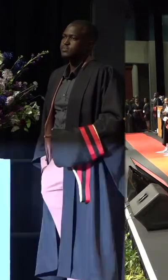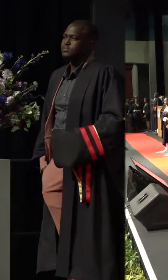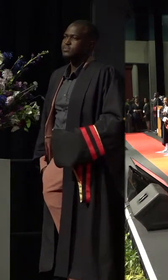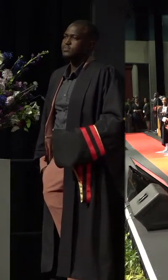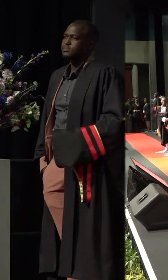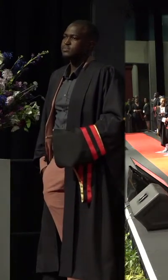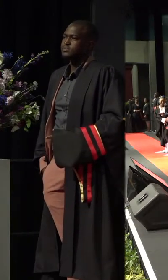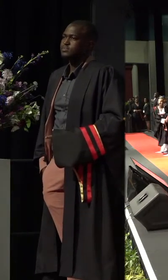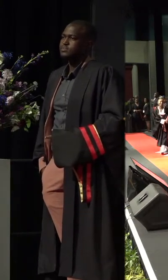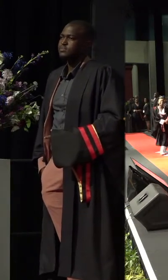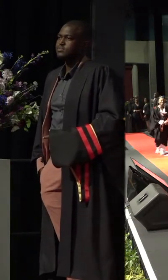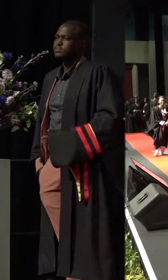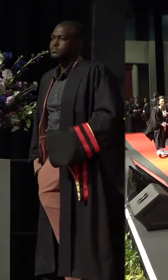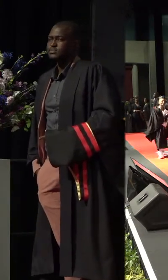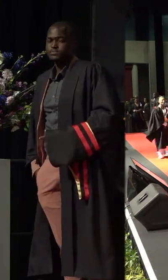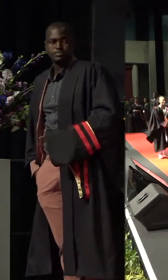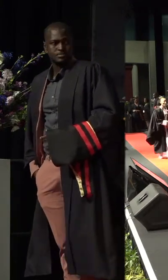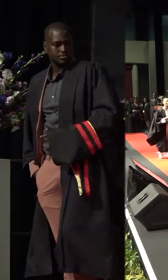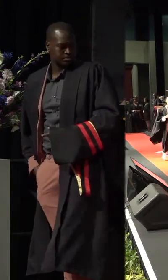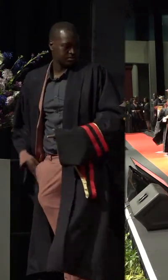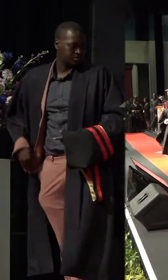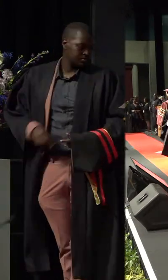Tebelihle Sianda Dlaza.